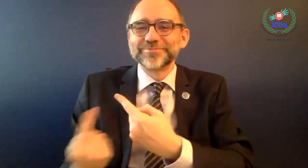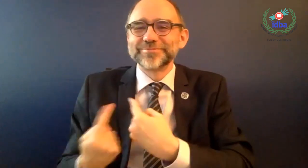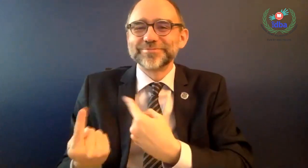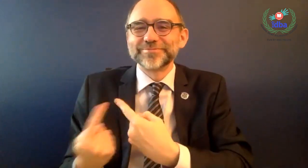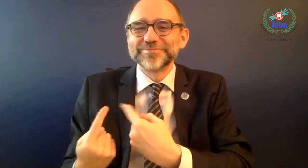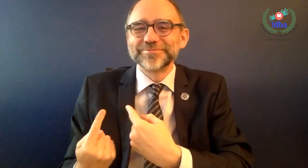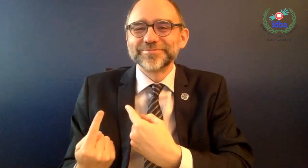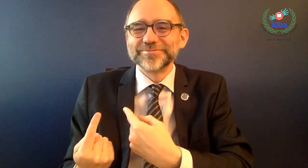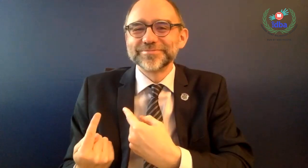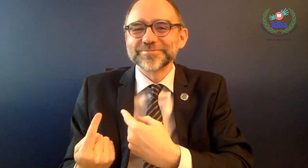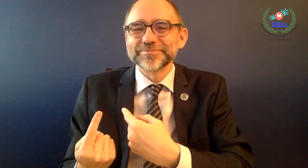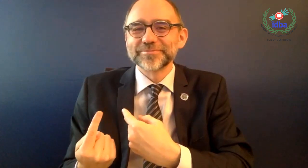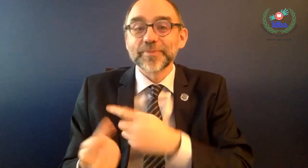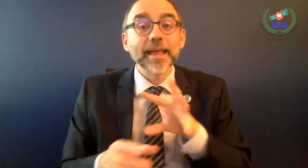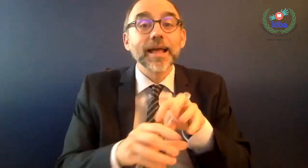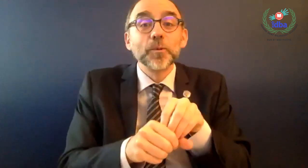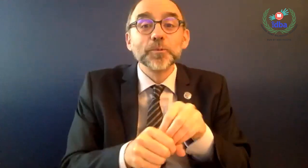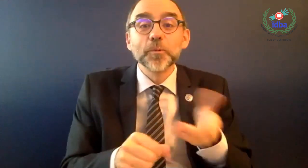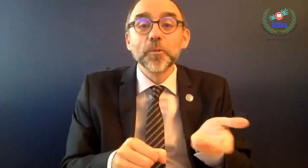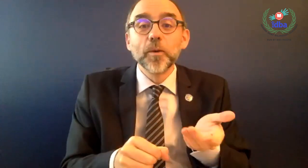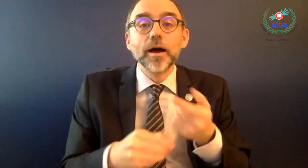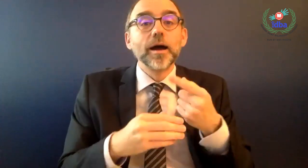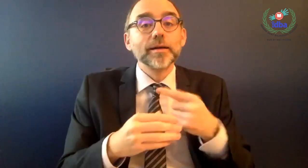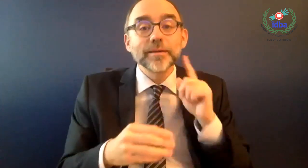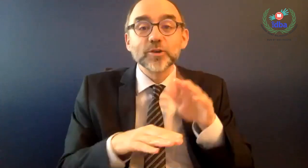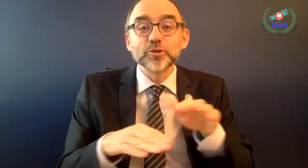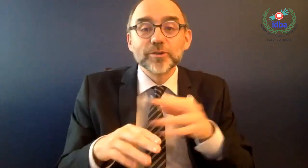he meets another person and he's so happy to chit chat and talk to the person.